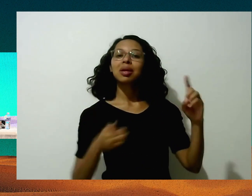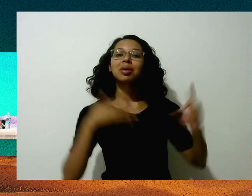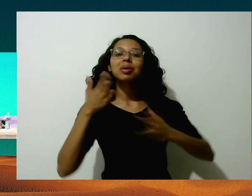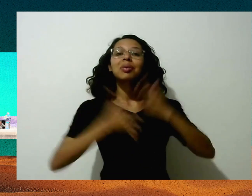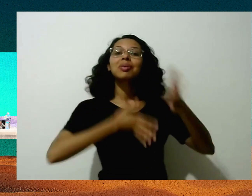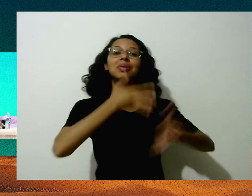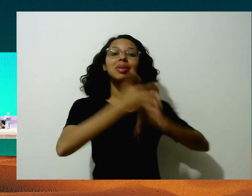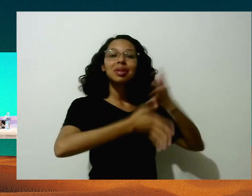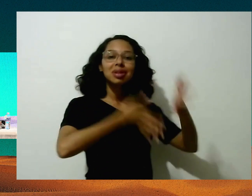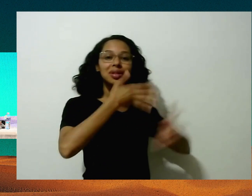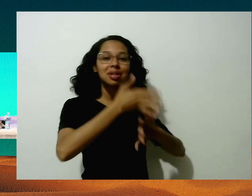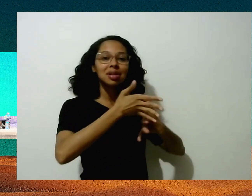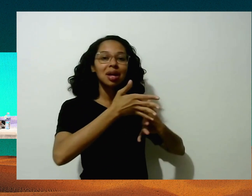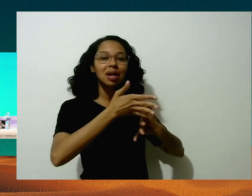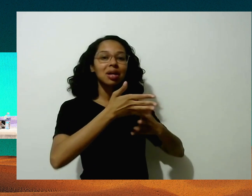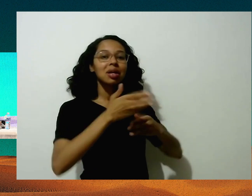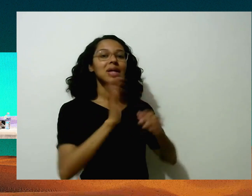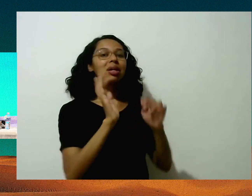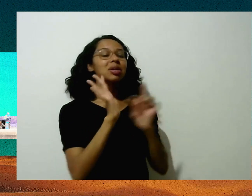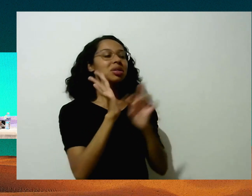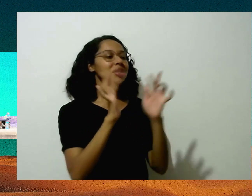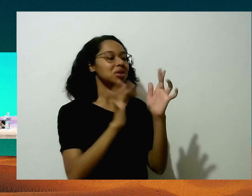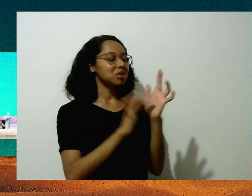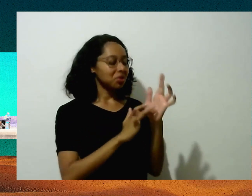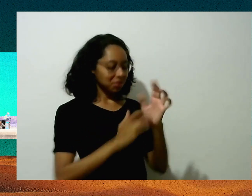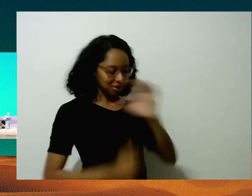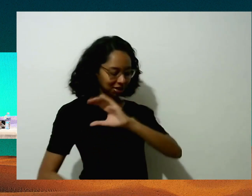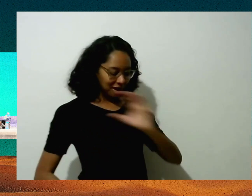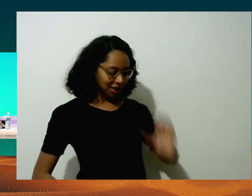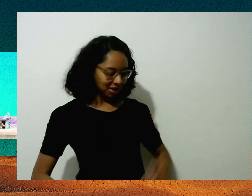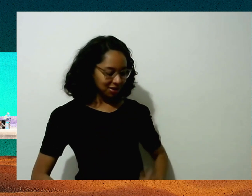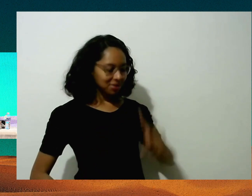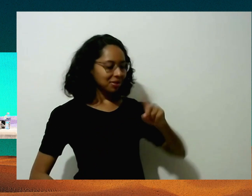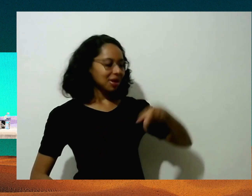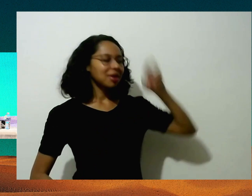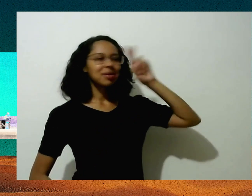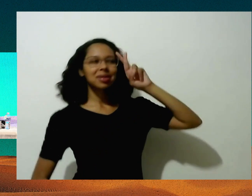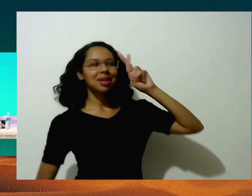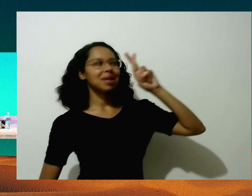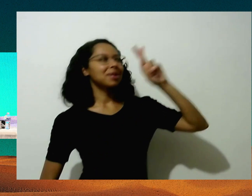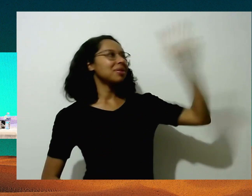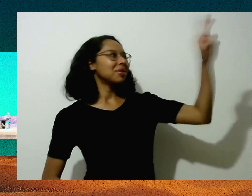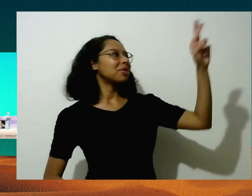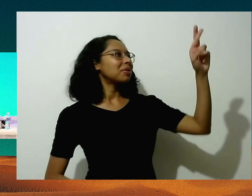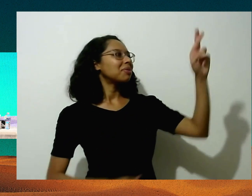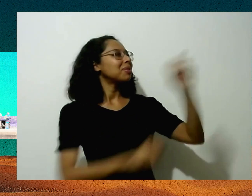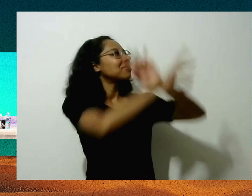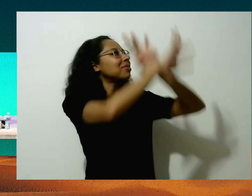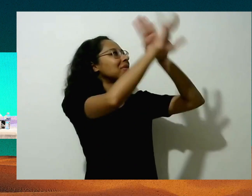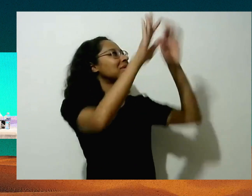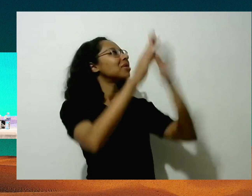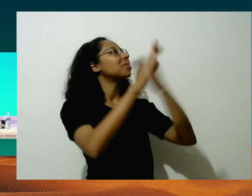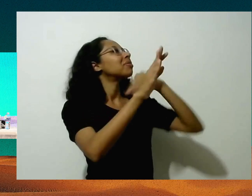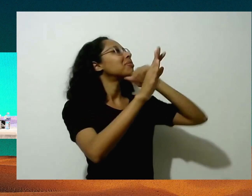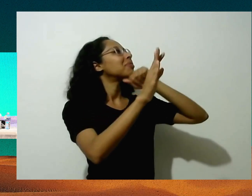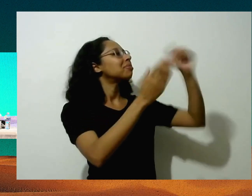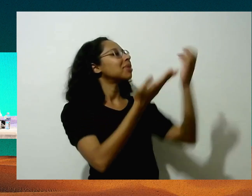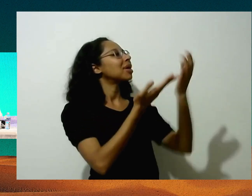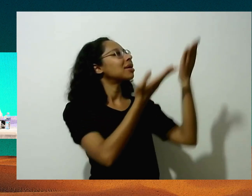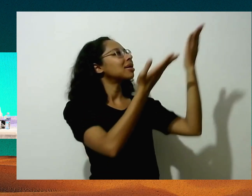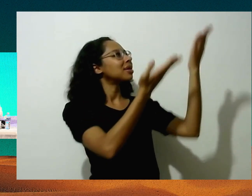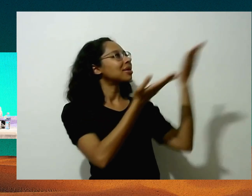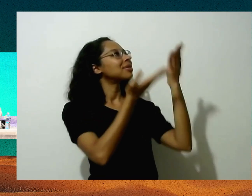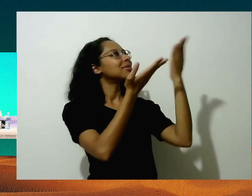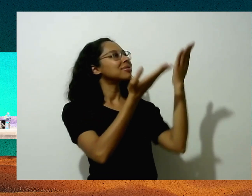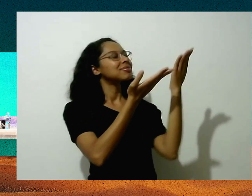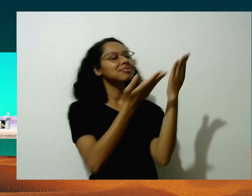que Jesus Cristo é o Senhor, para a glória de Deus Pai. And also every tongue should confess that Jesus Christ is Lord to the glory of